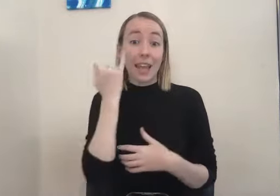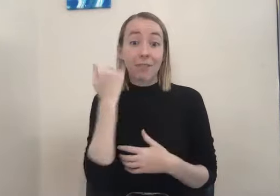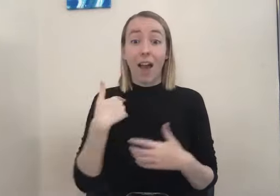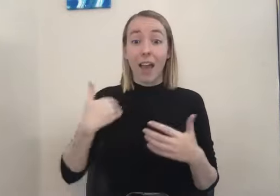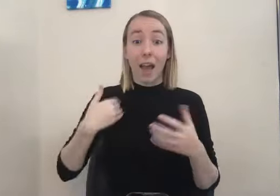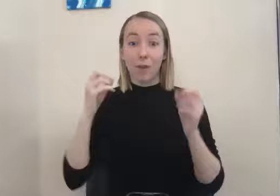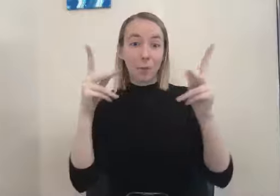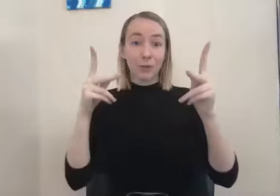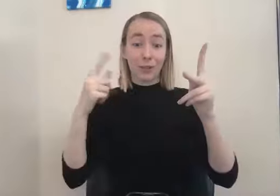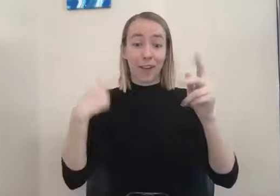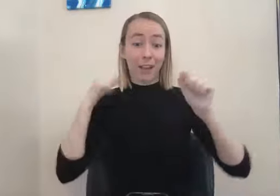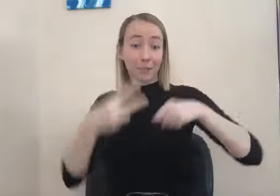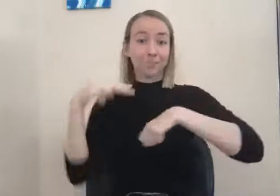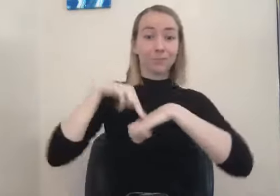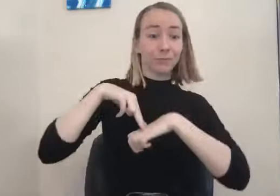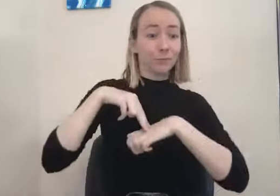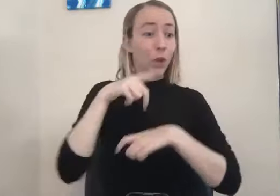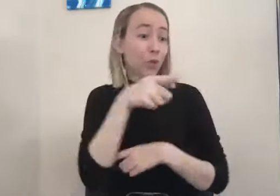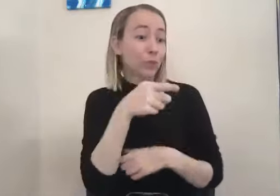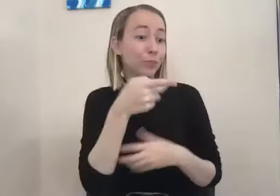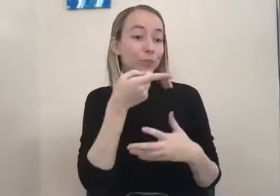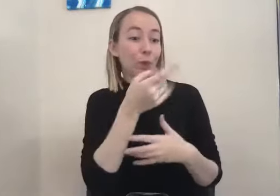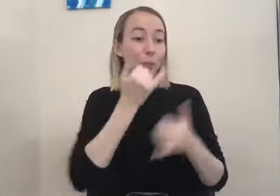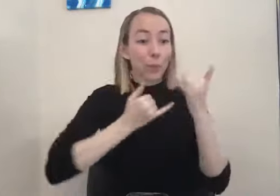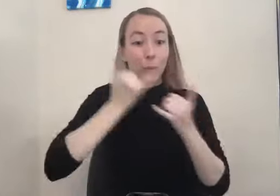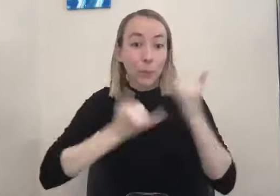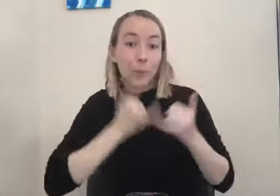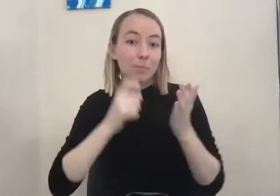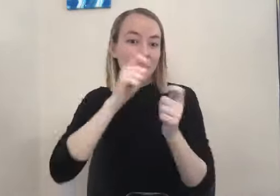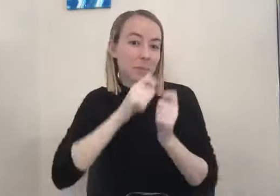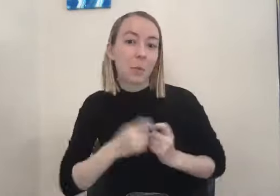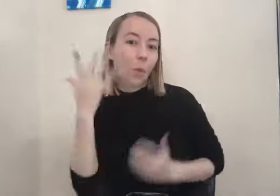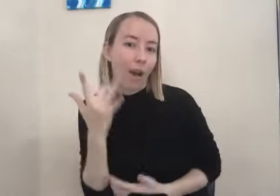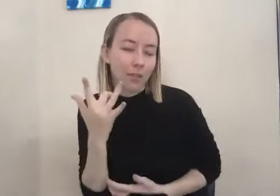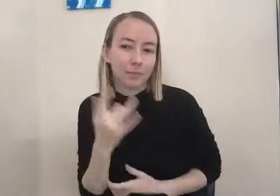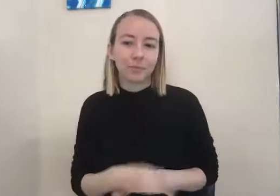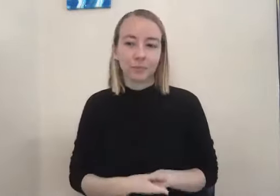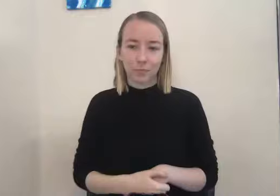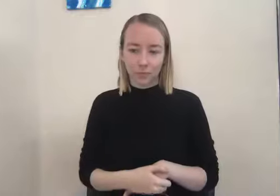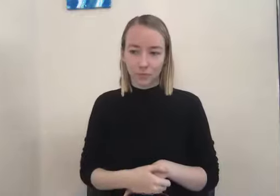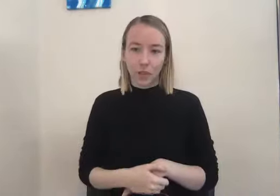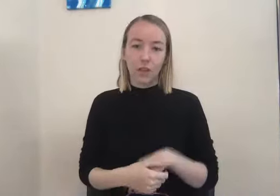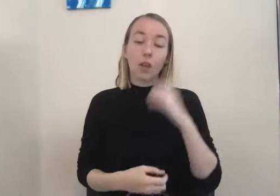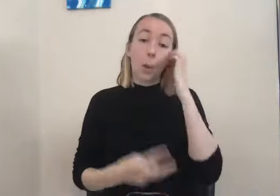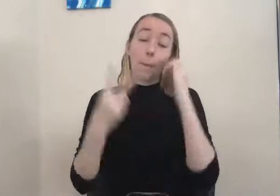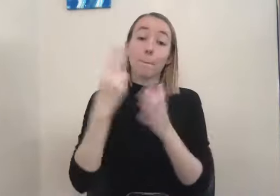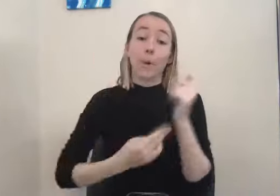I'm bored. I don't want to do this. I don't want to do that. But remember, I've got this self-righteousness, and it's in every part of my